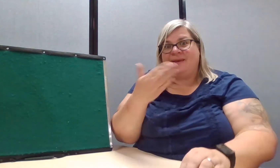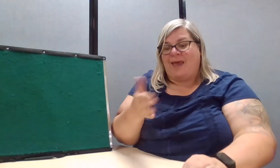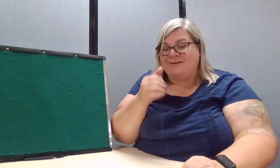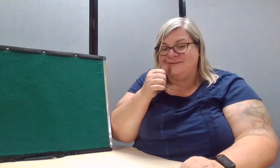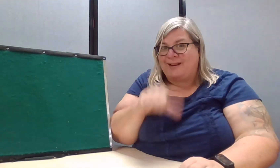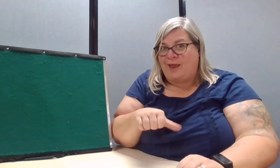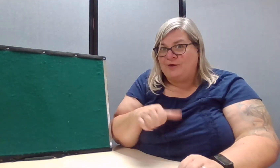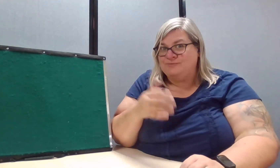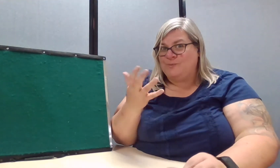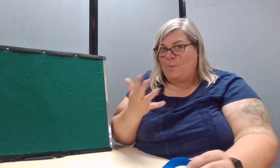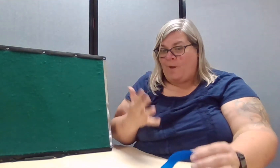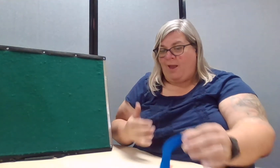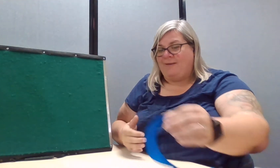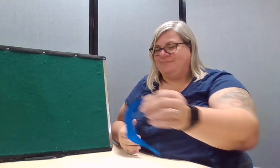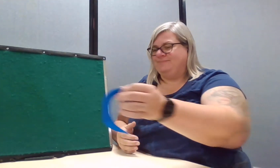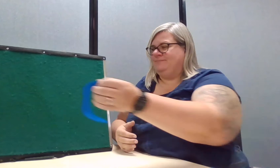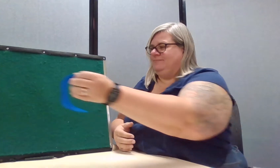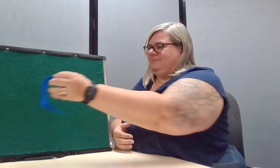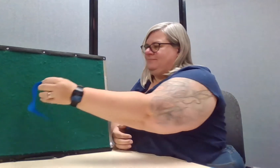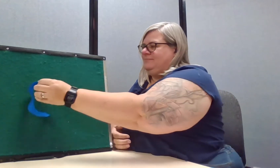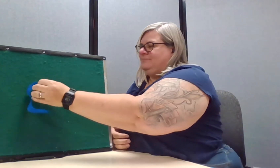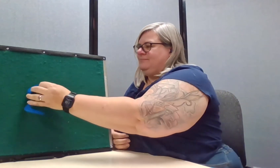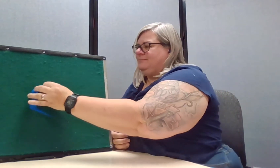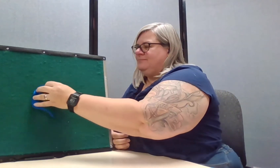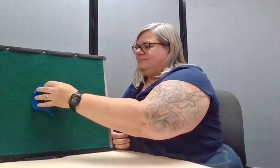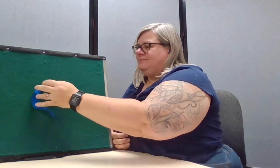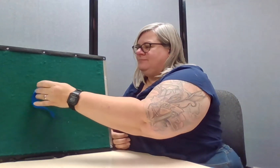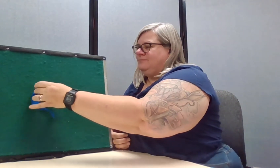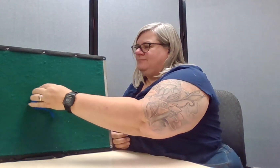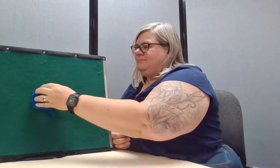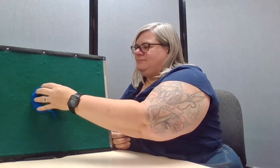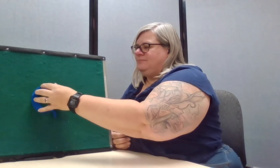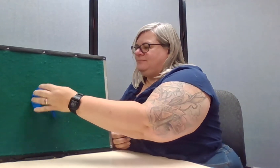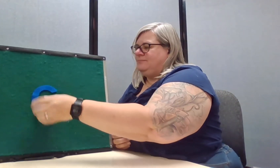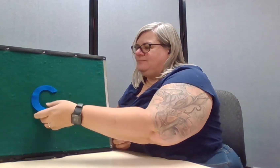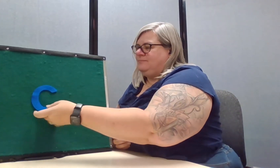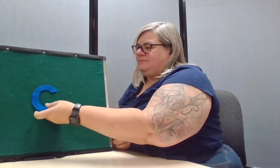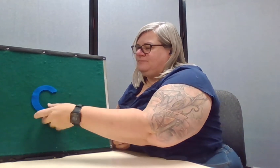The next letter of the alphabet is C.